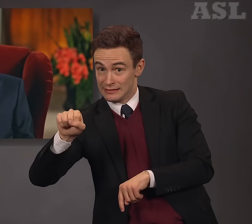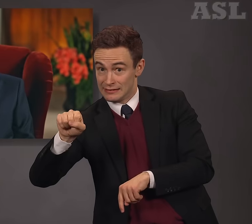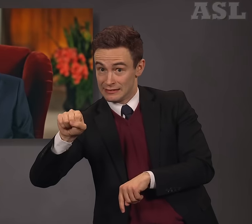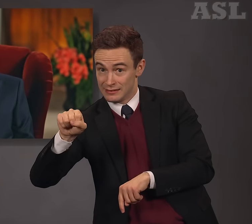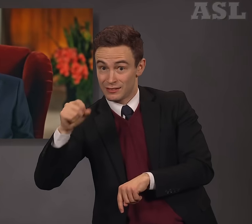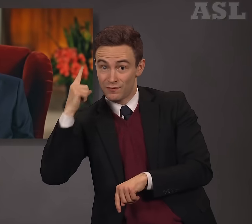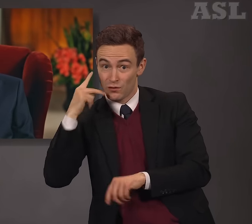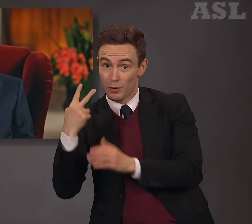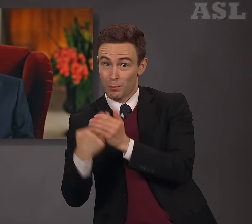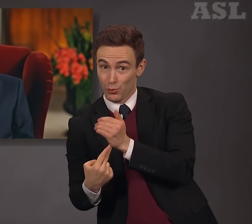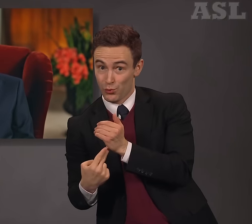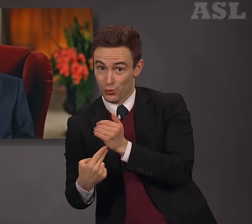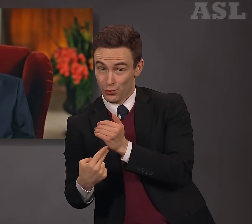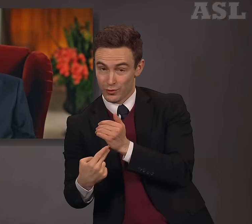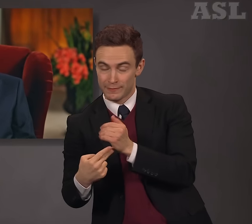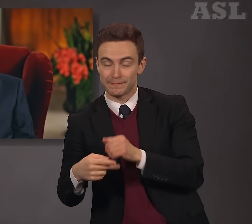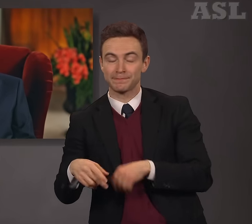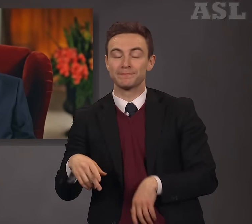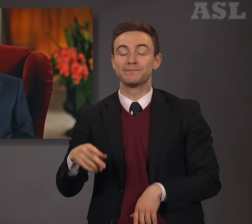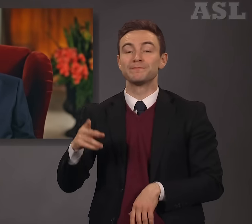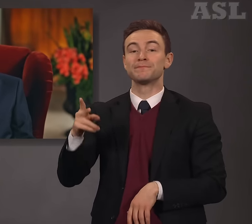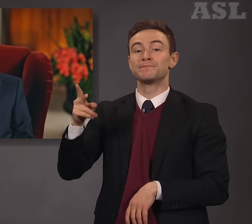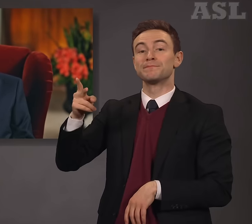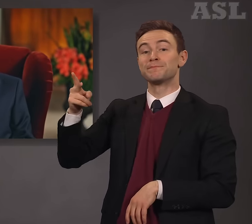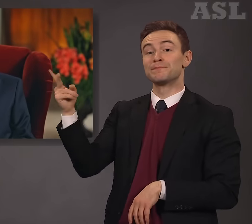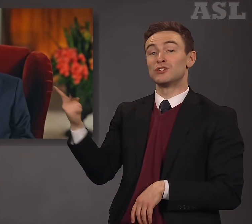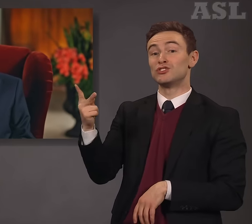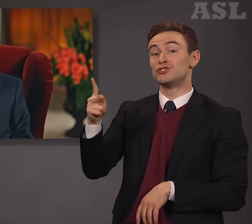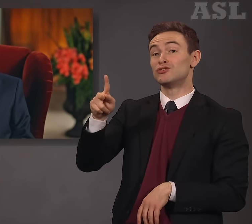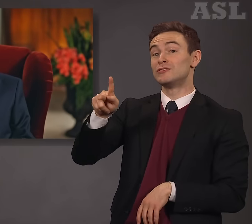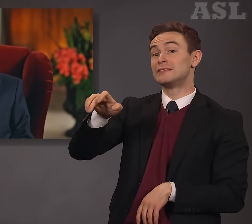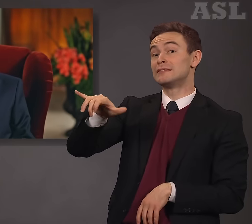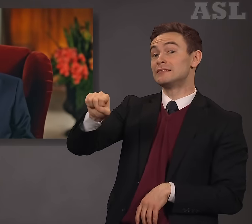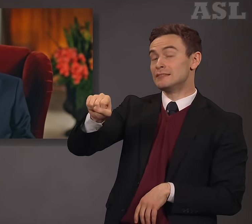and had given him keys of both priesthoods.